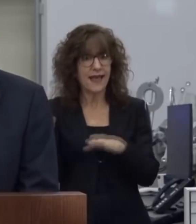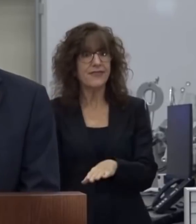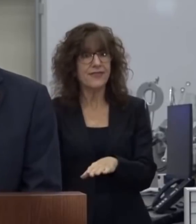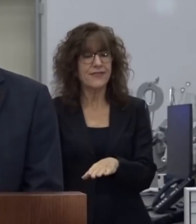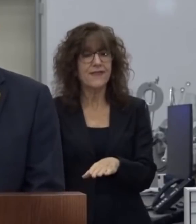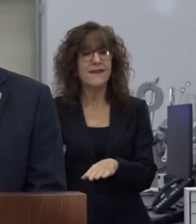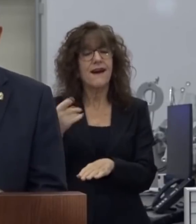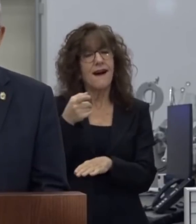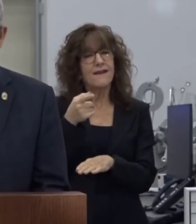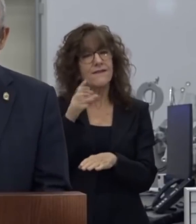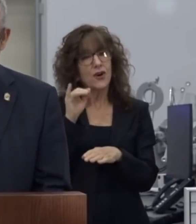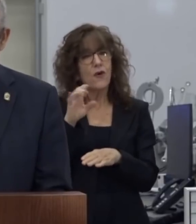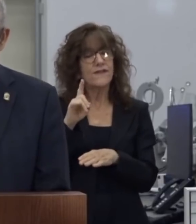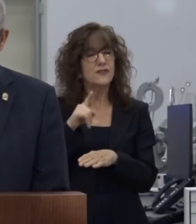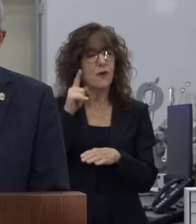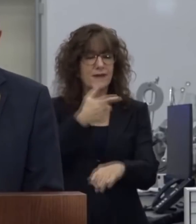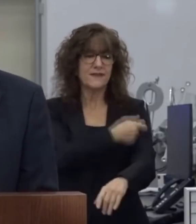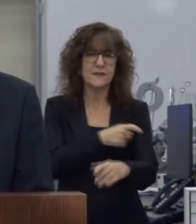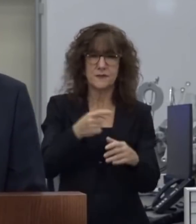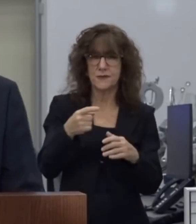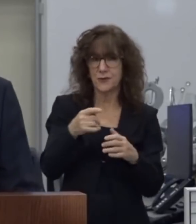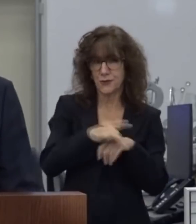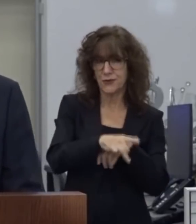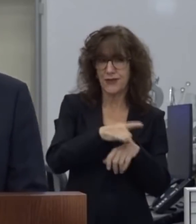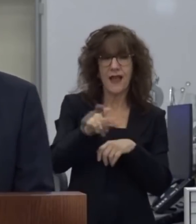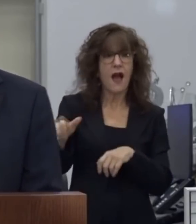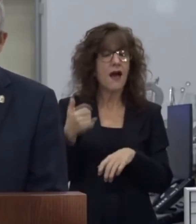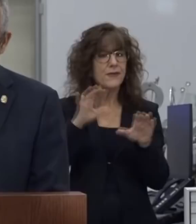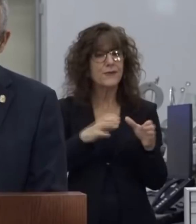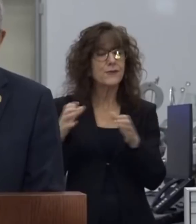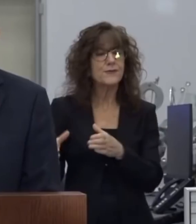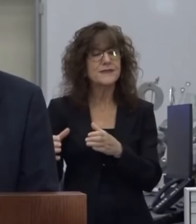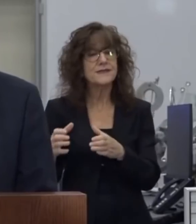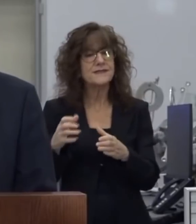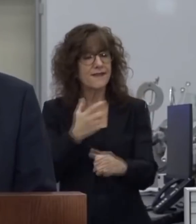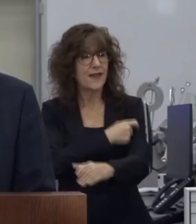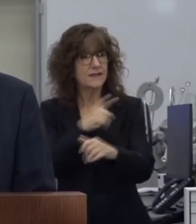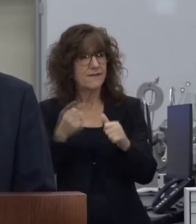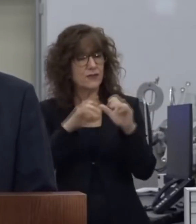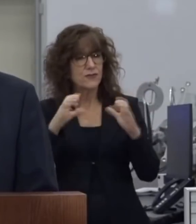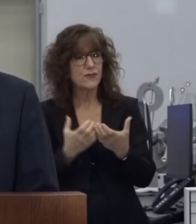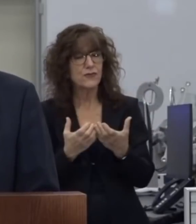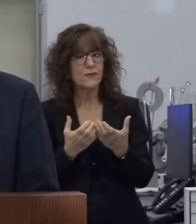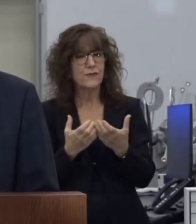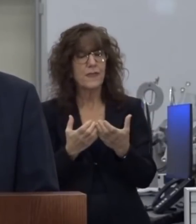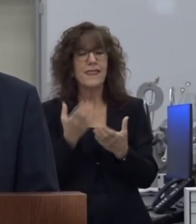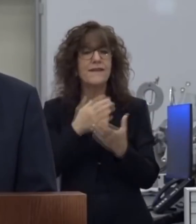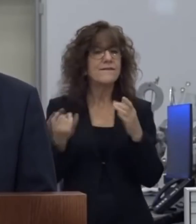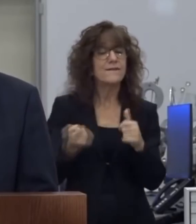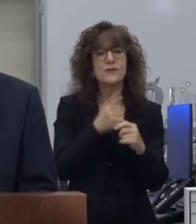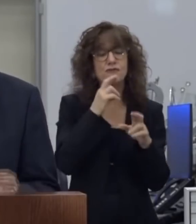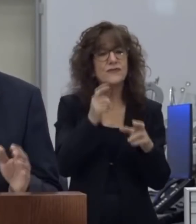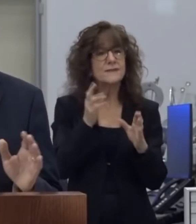so we've got to get to them early. Other groups expected to be vaccinated in the first phase include certain first